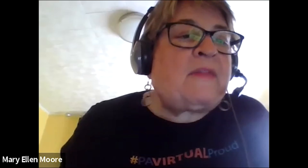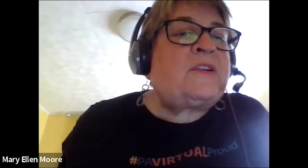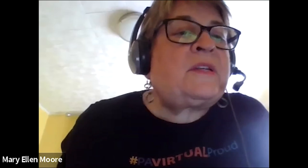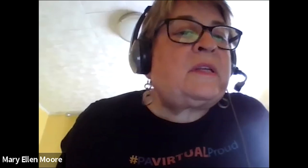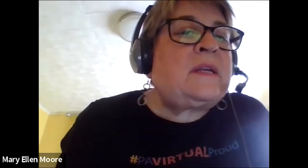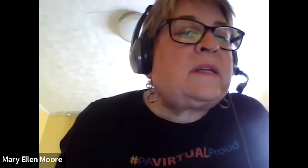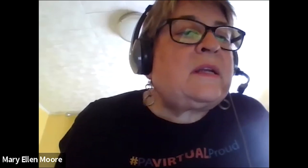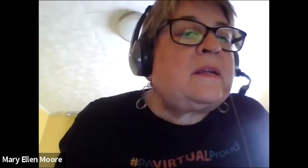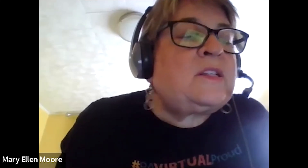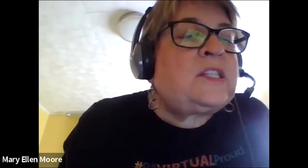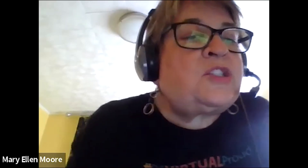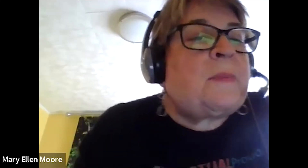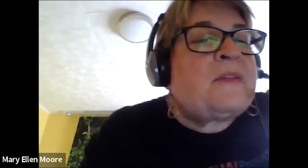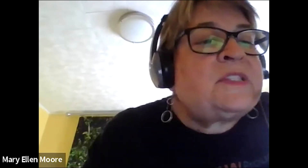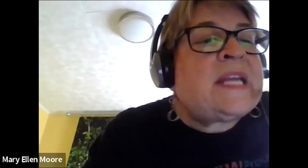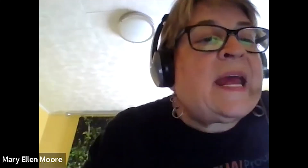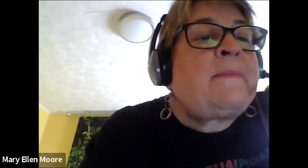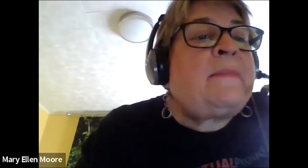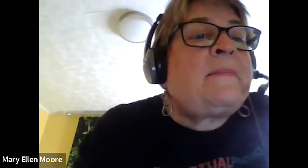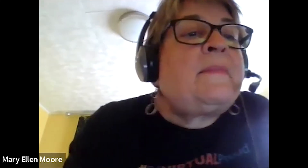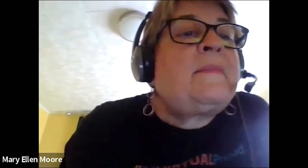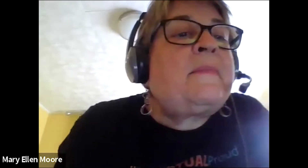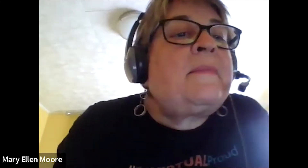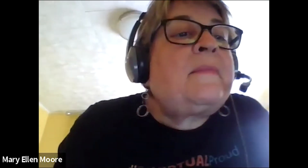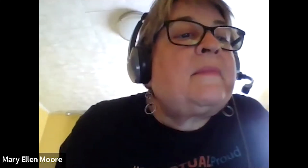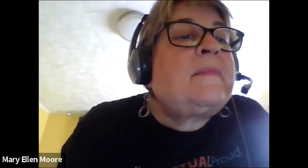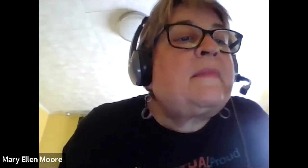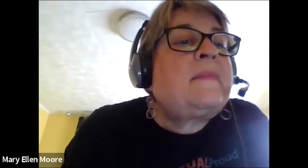Mother's, is this your mother's name?